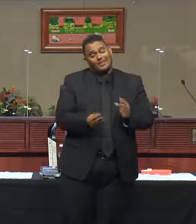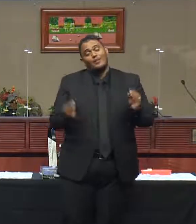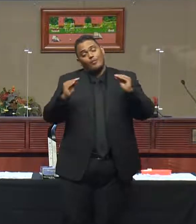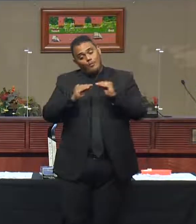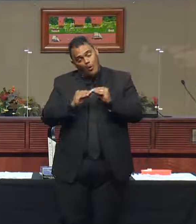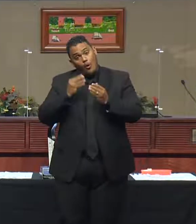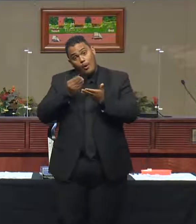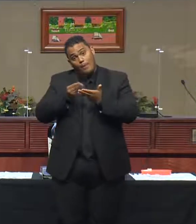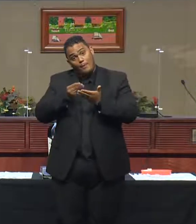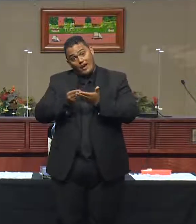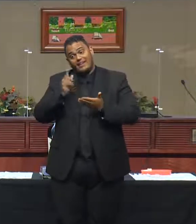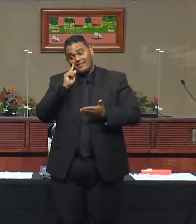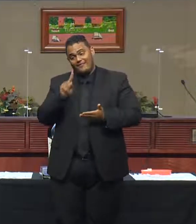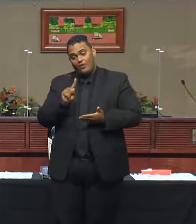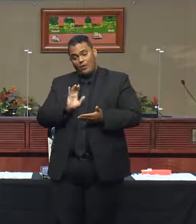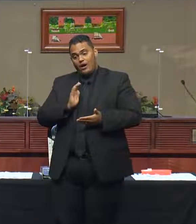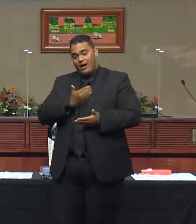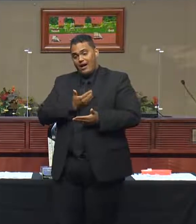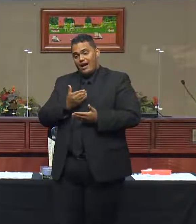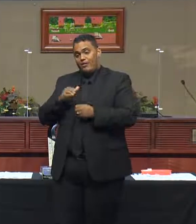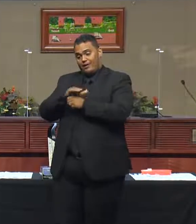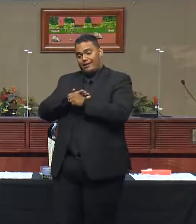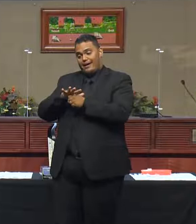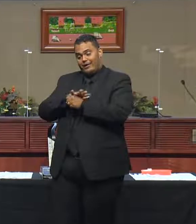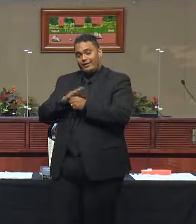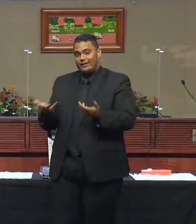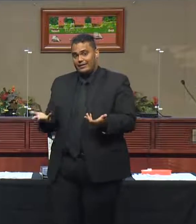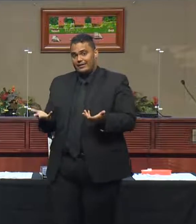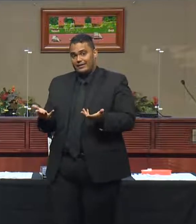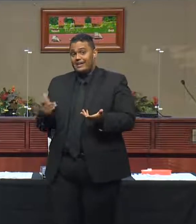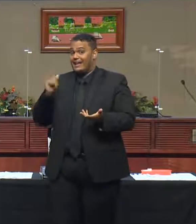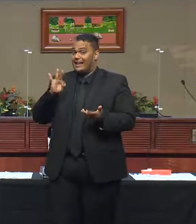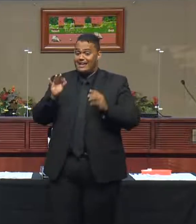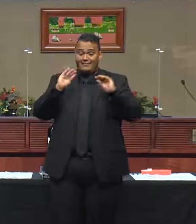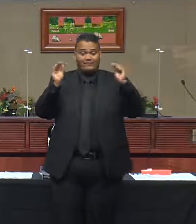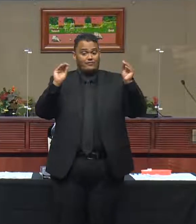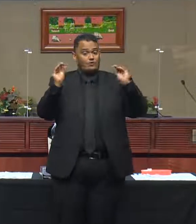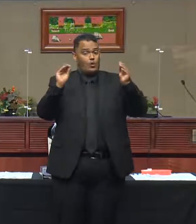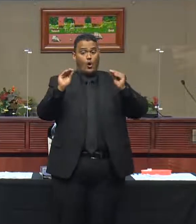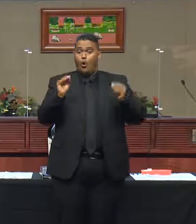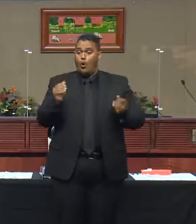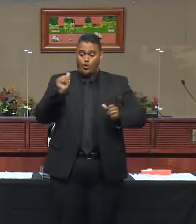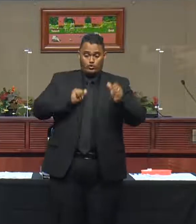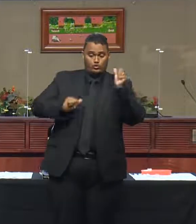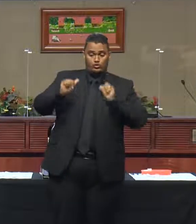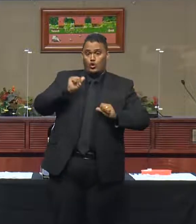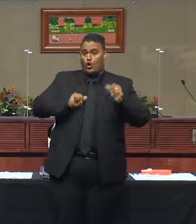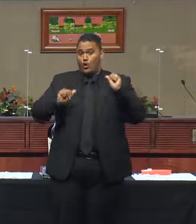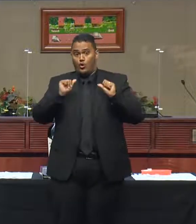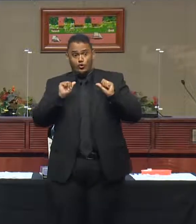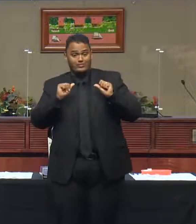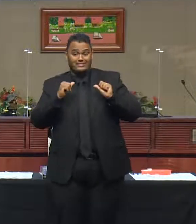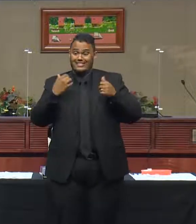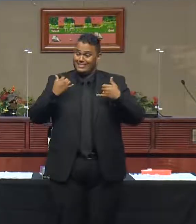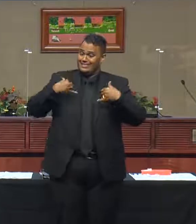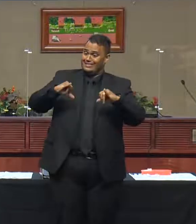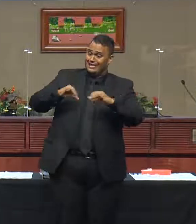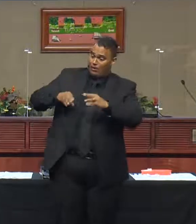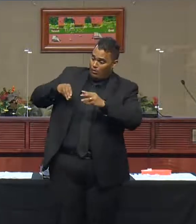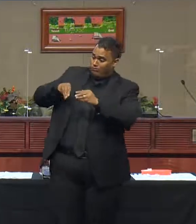is something that, if they don't bring in shows and you're paying expenses to maintain the convention center,